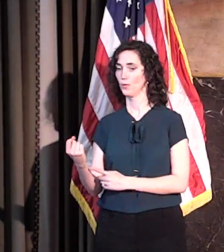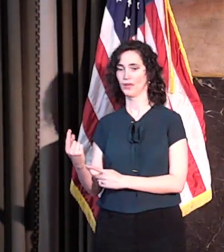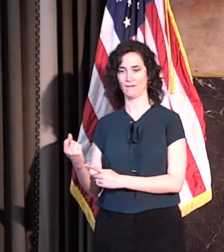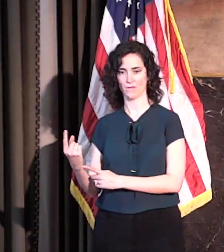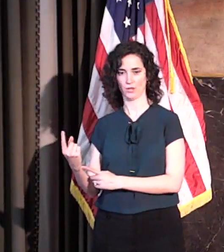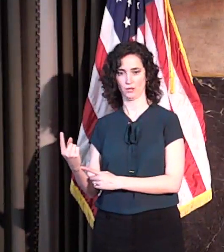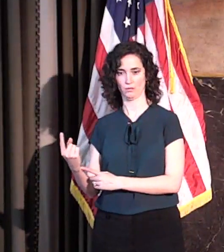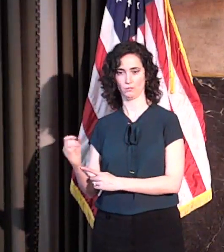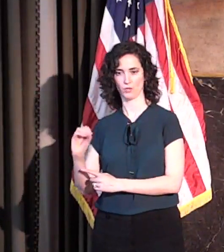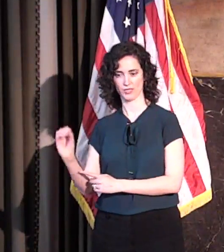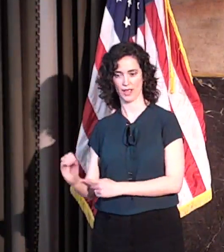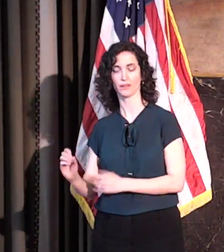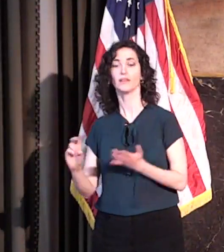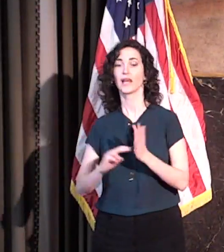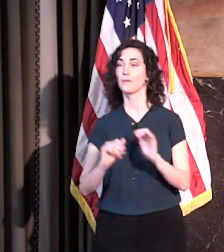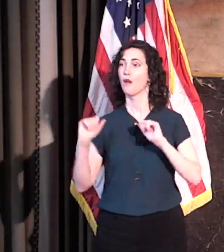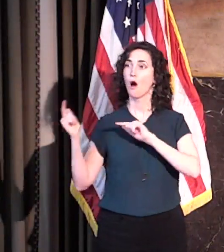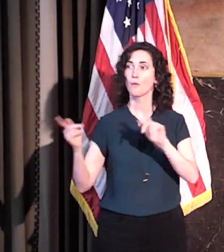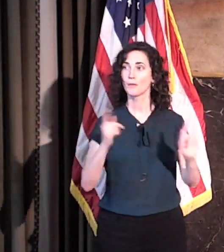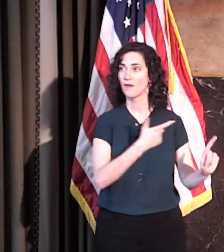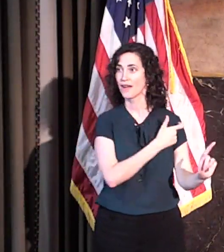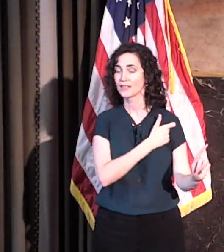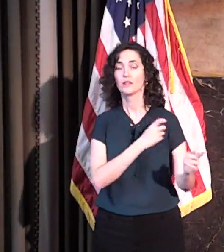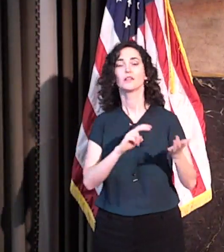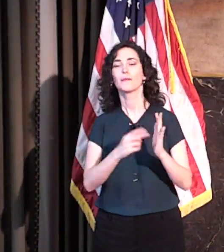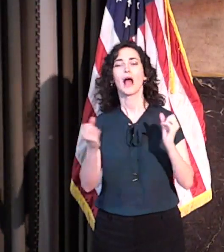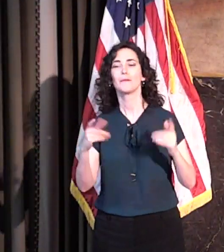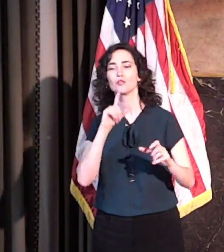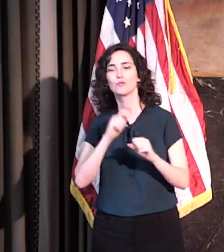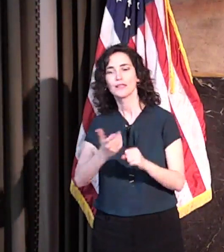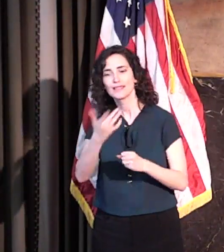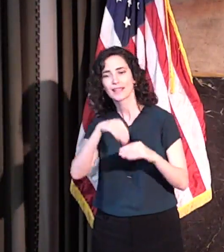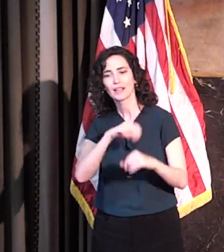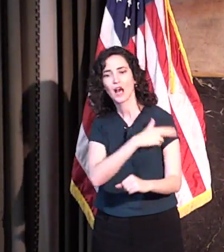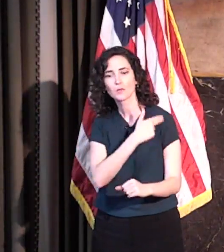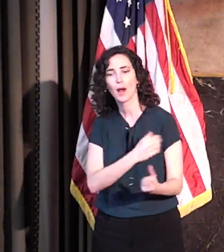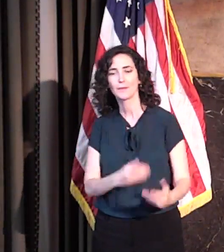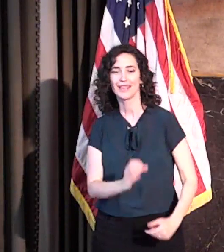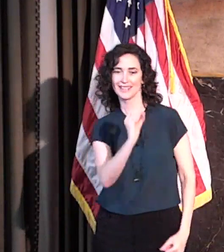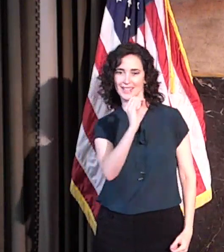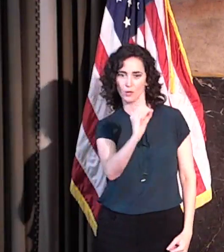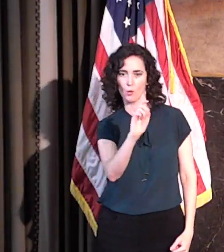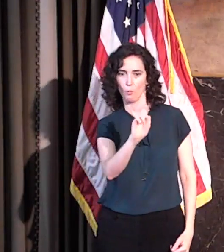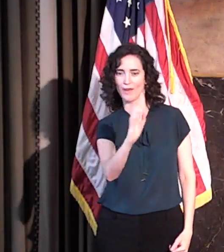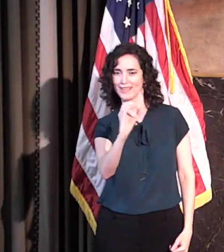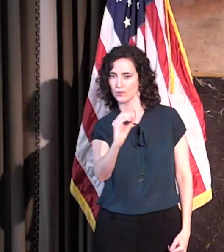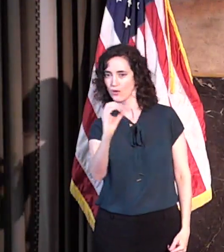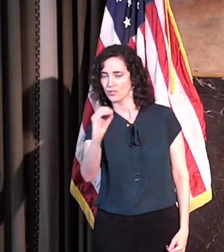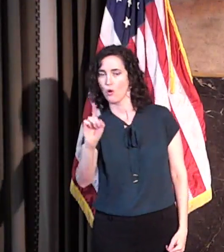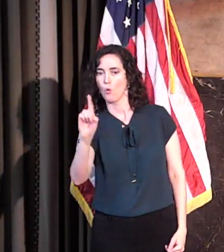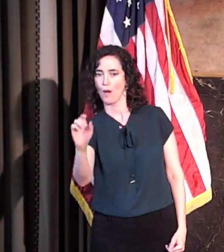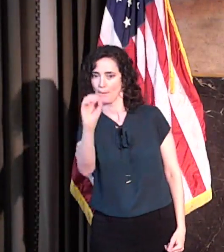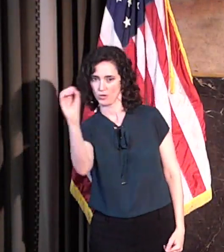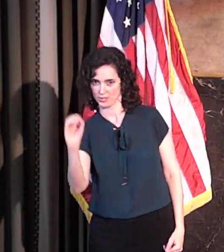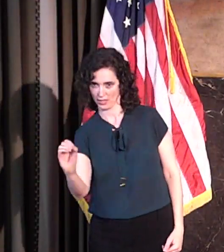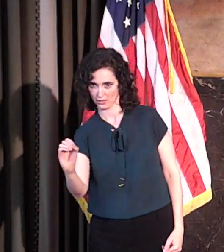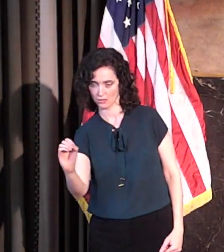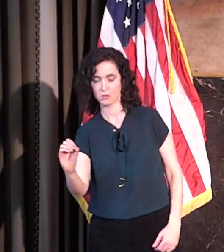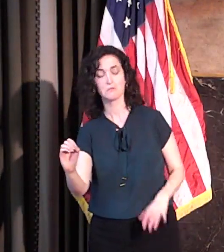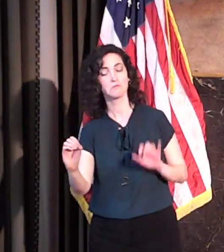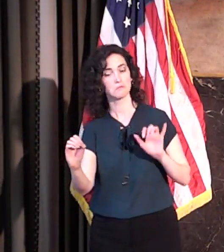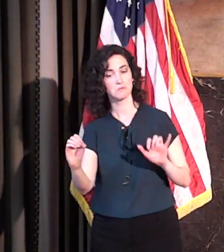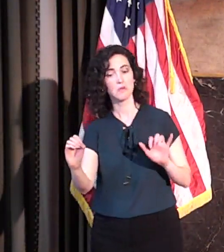0.001% of everyone who has been fully vaccinated in the state of Louisiana. This is in line with what we would expect from the data